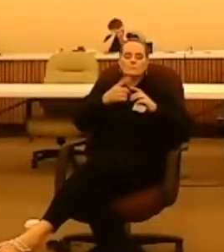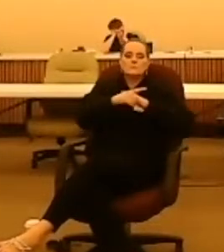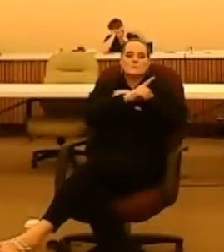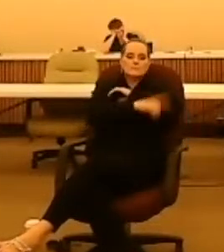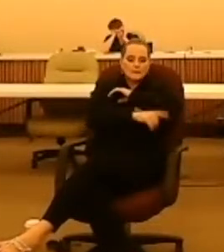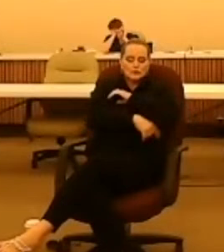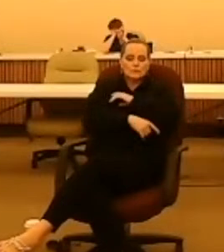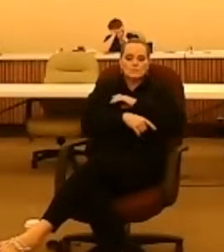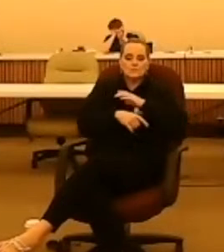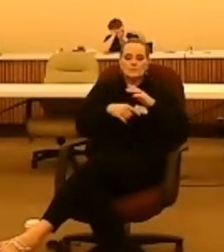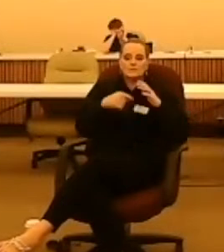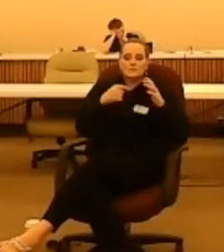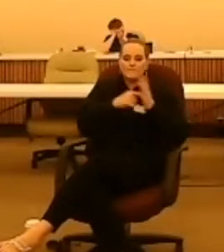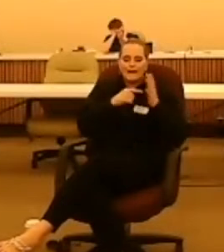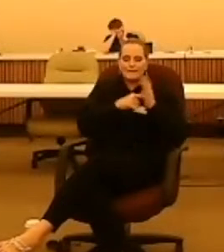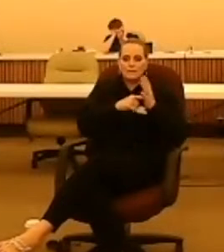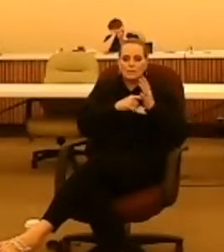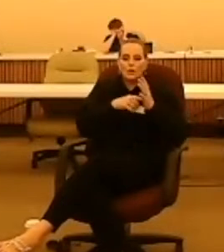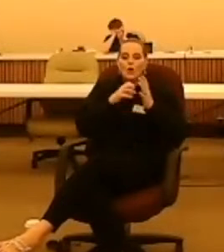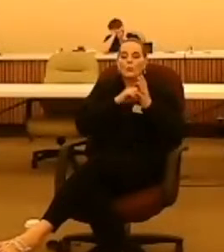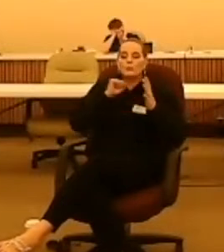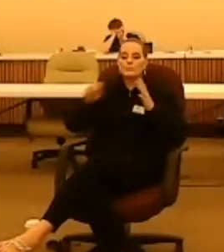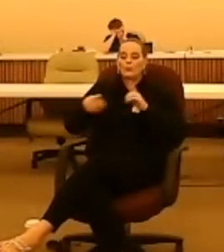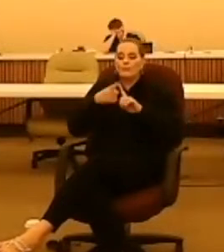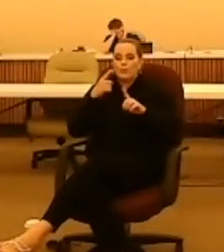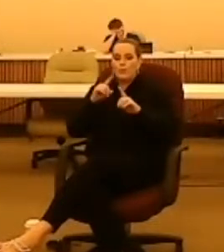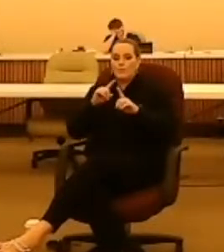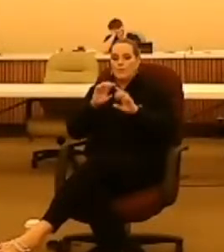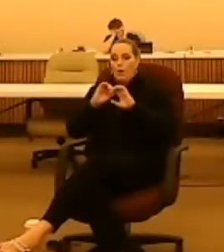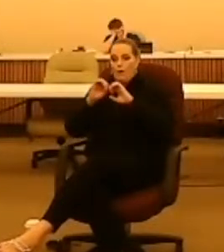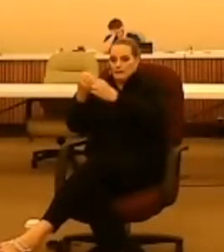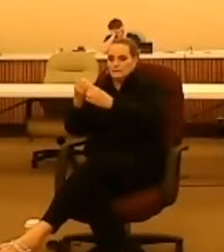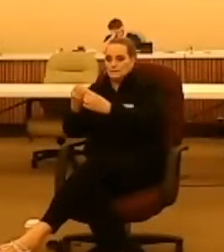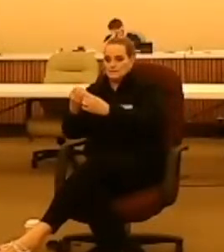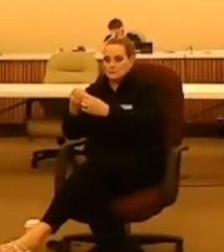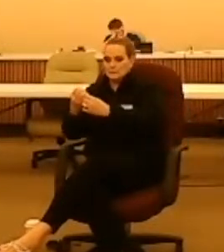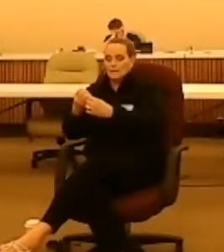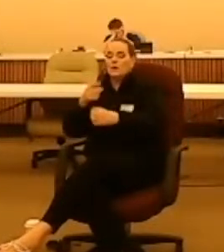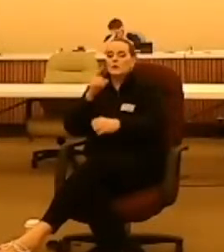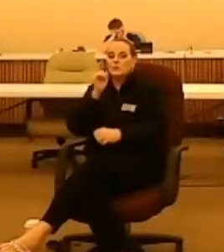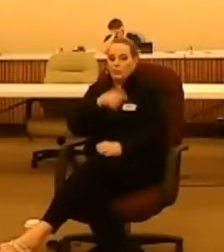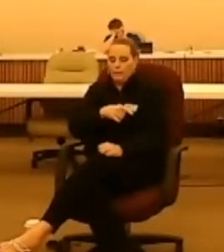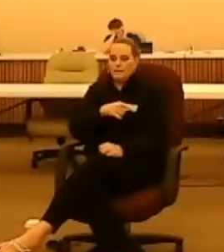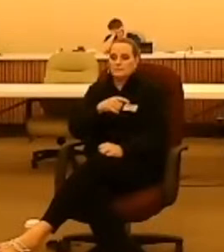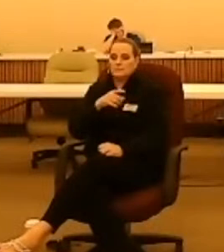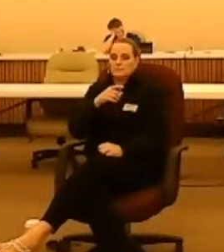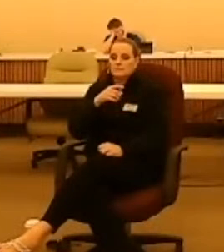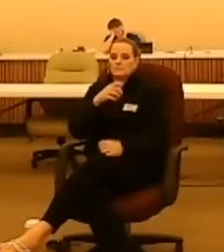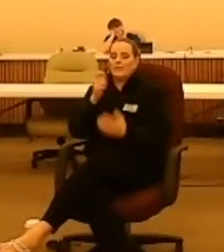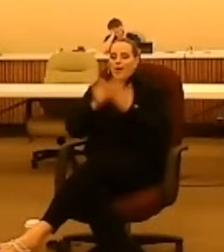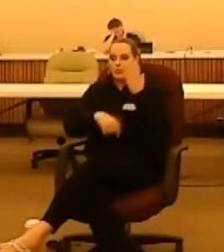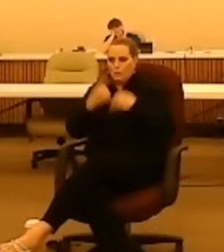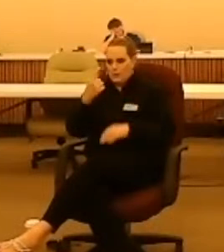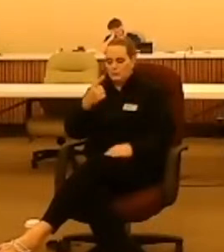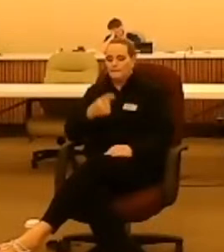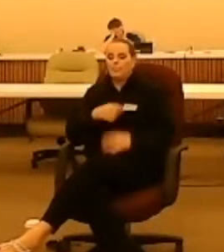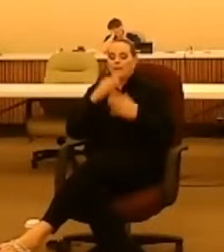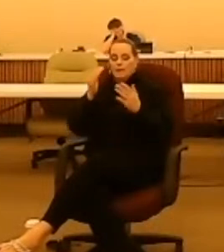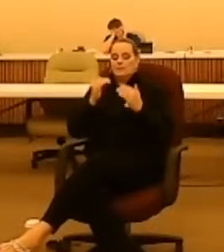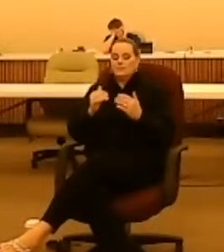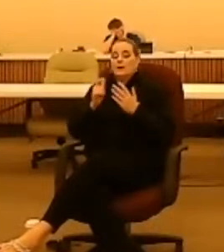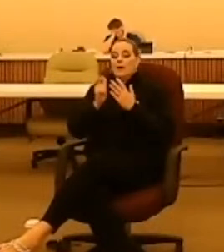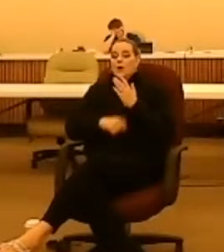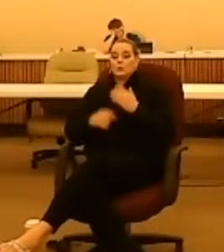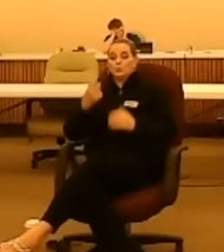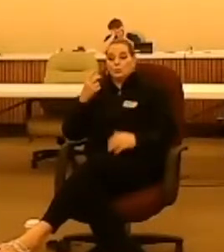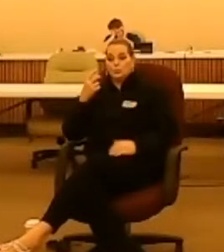from office or employment in a manner provided by law. So that's the enforcement provision under Article 1. The enforcement provision